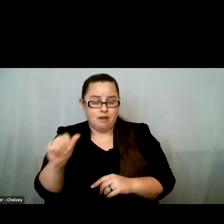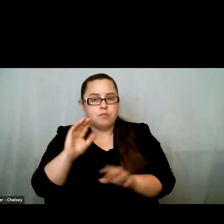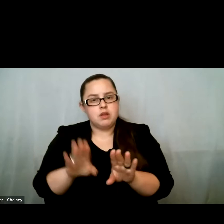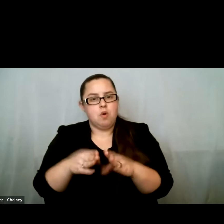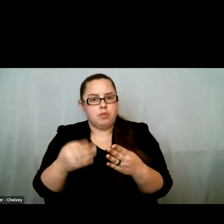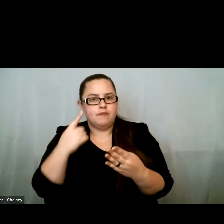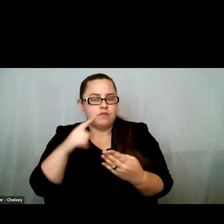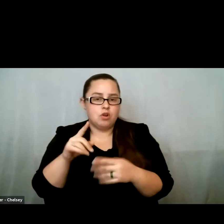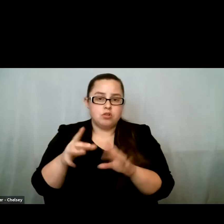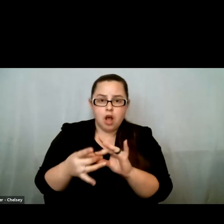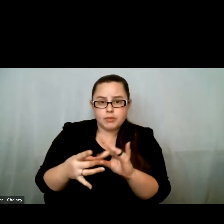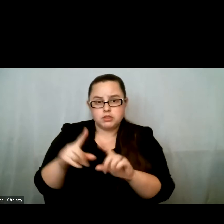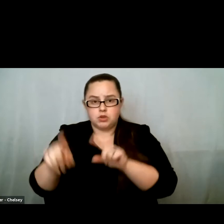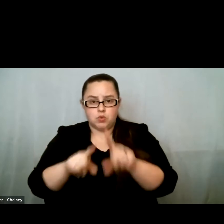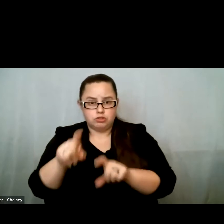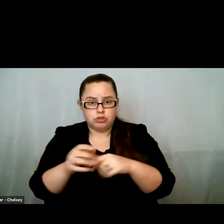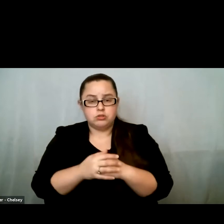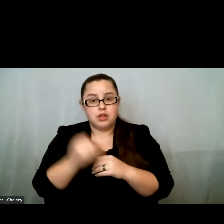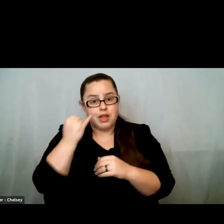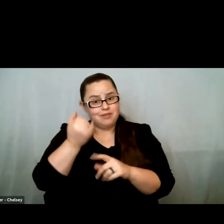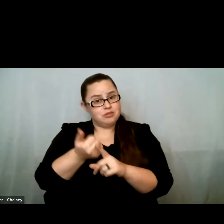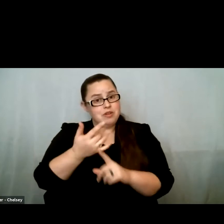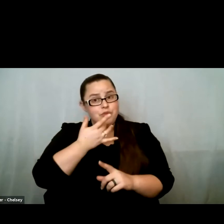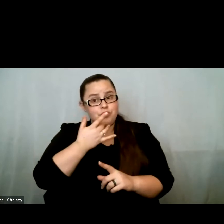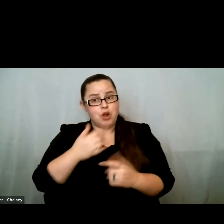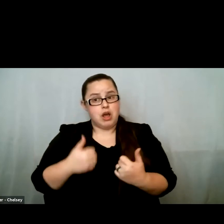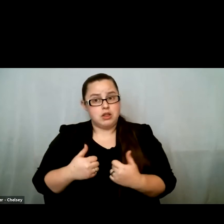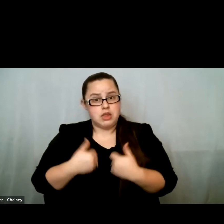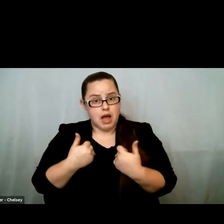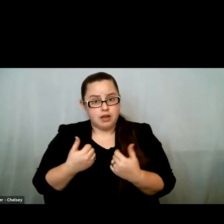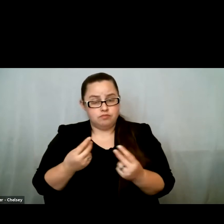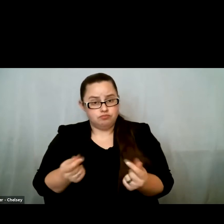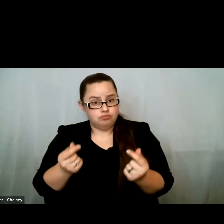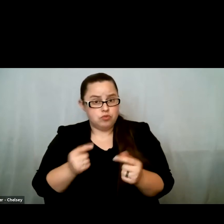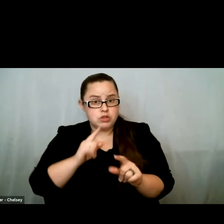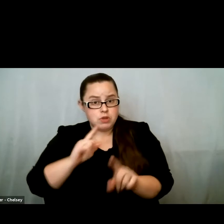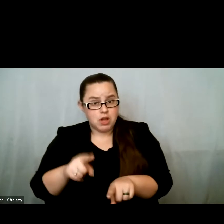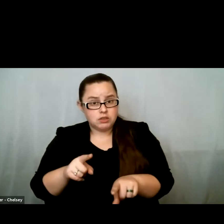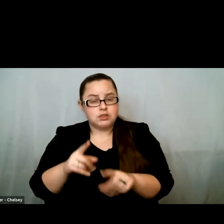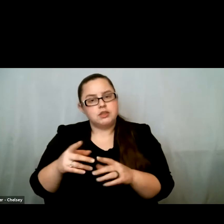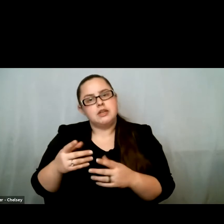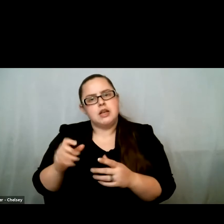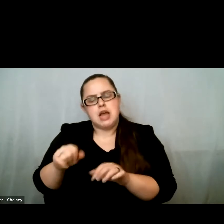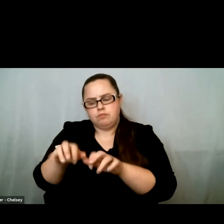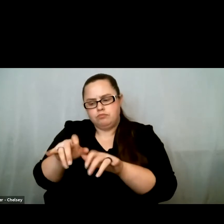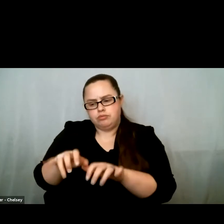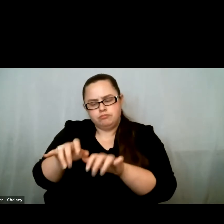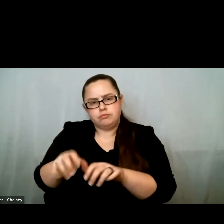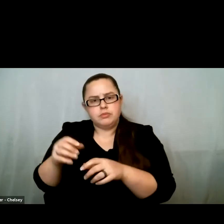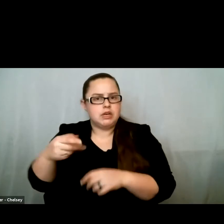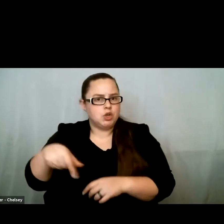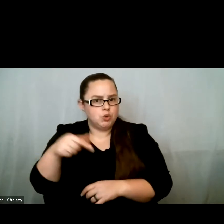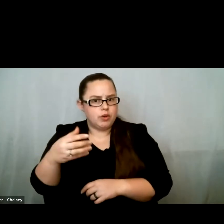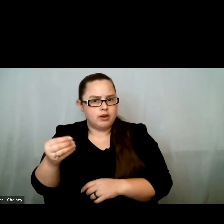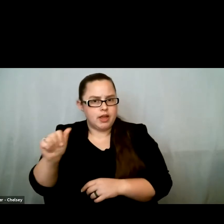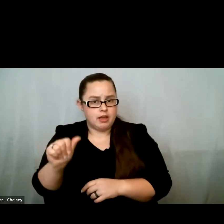along. If you prefer a live response, you can add that in the Q&A, and time permitting, we will